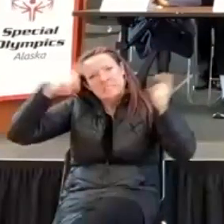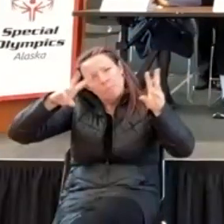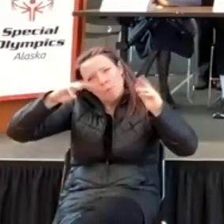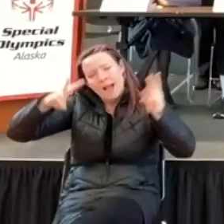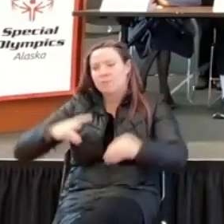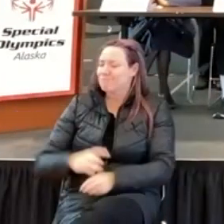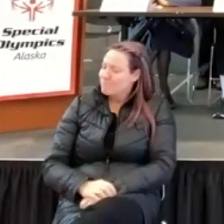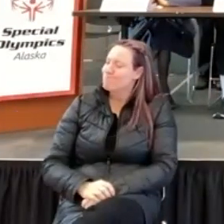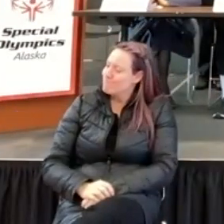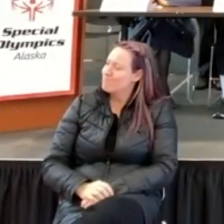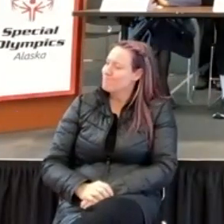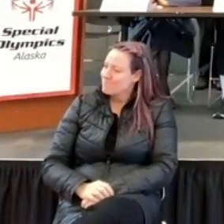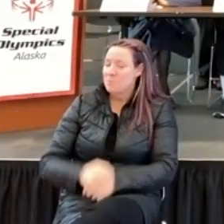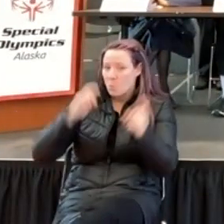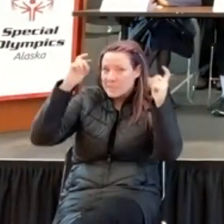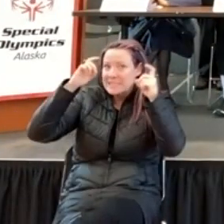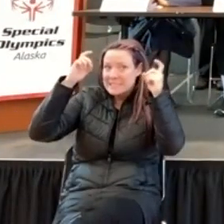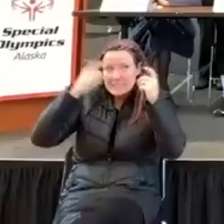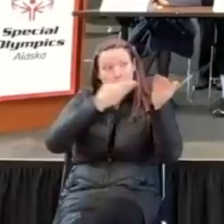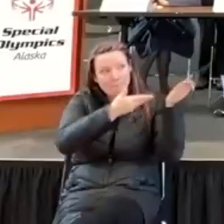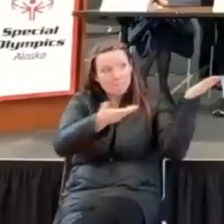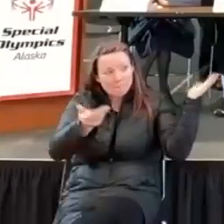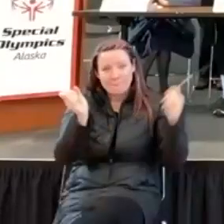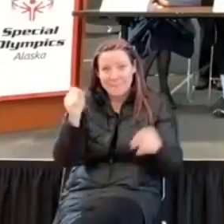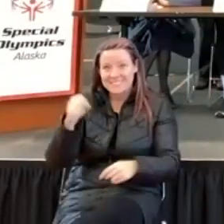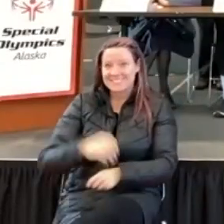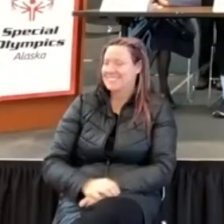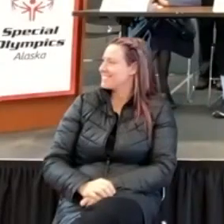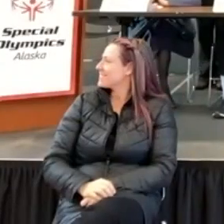Thank you. Such wisdom indeed. Yes.